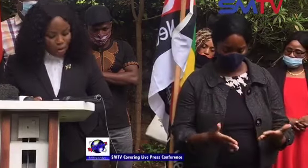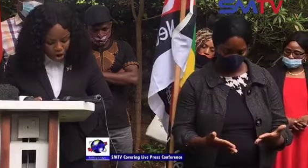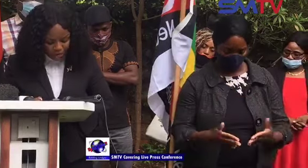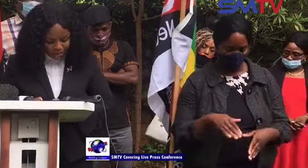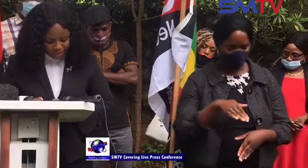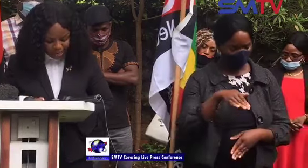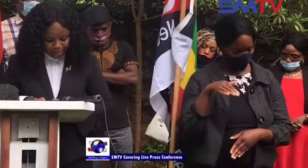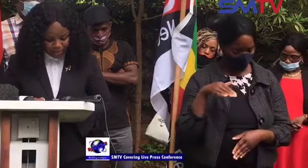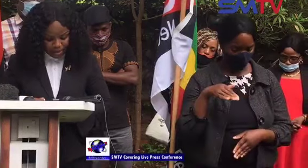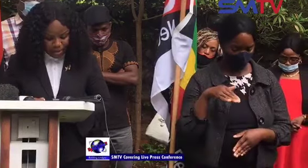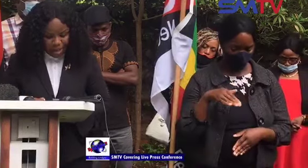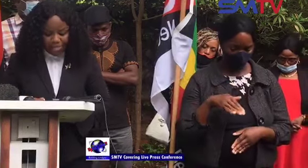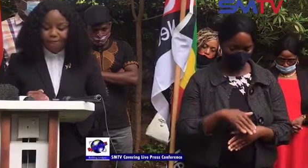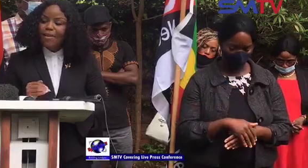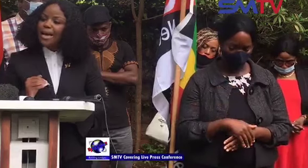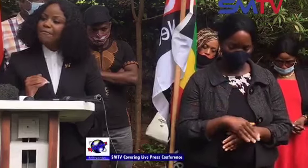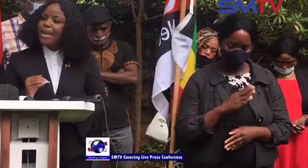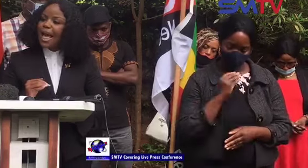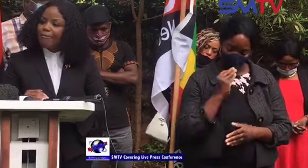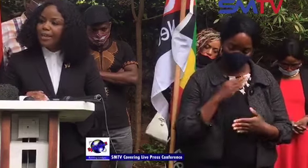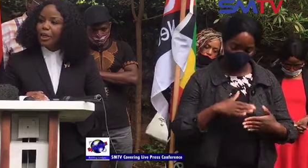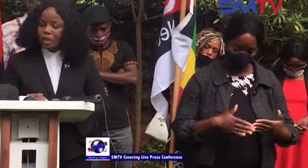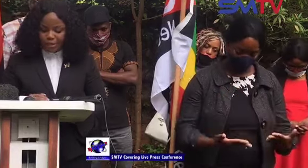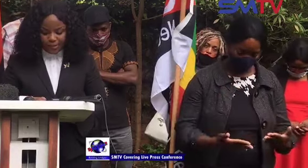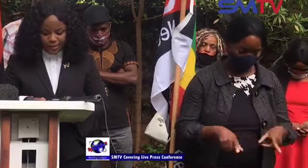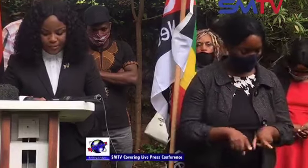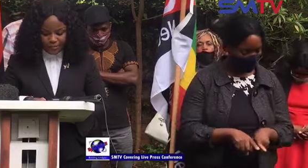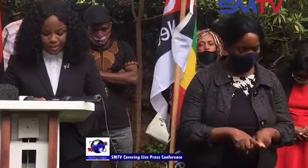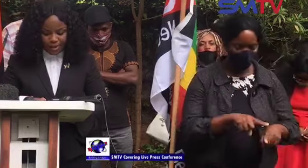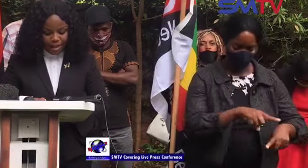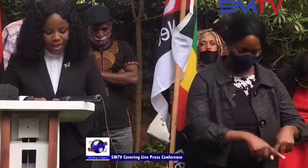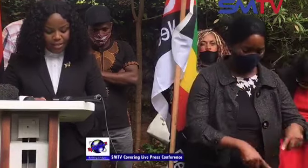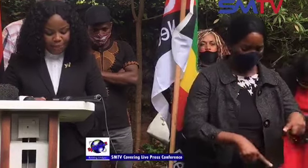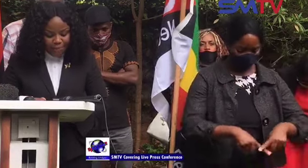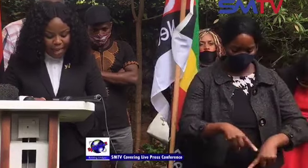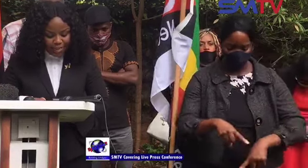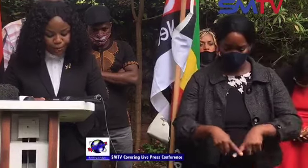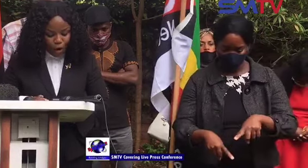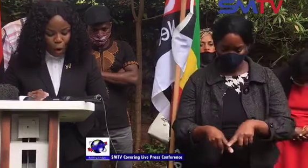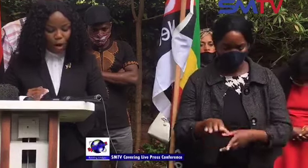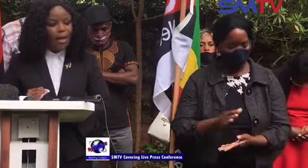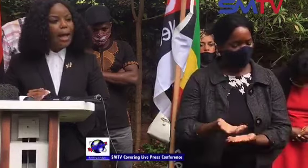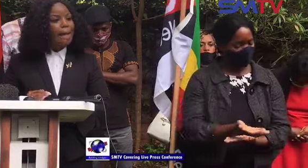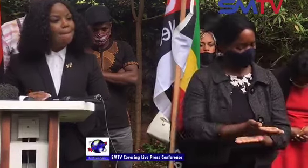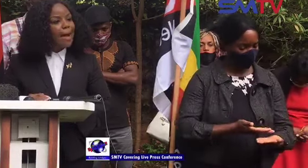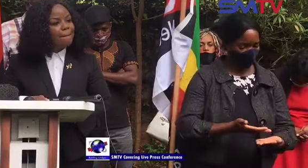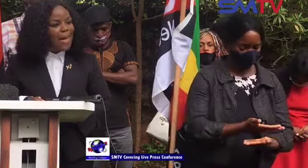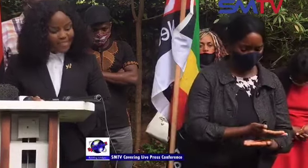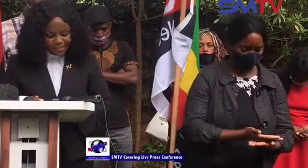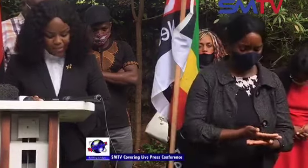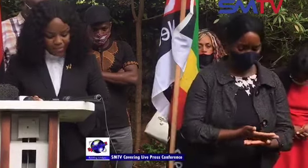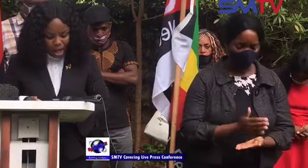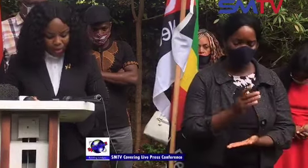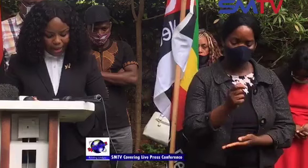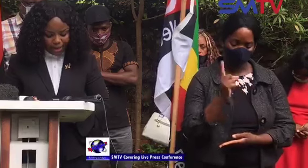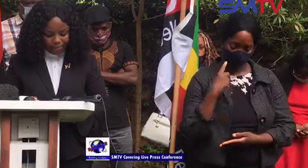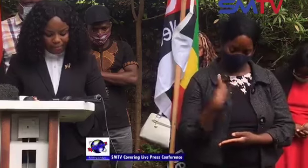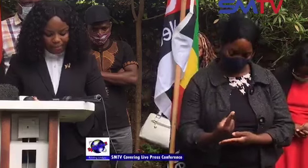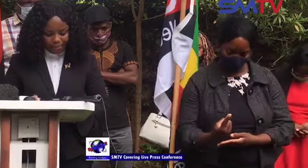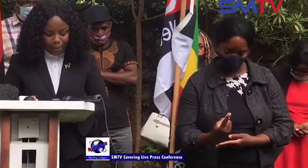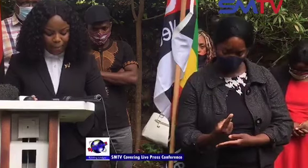and democracy, the fight for livelihoods, the fight for a better